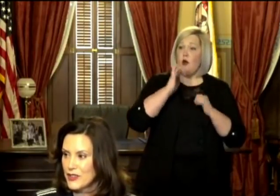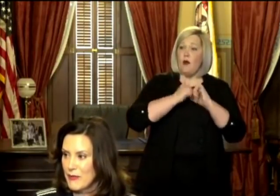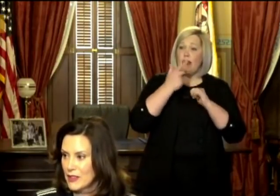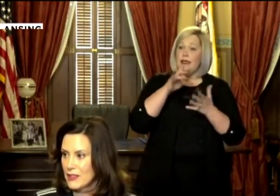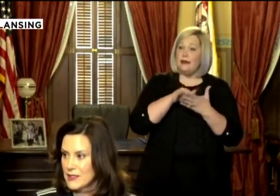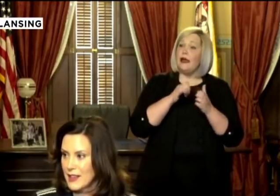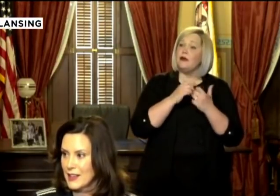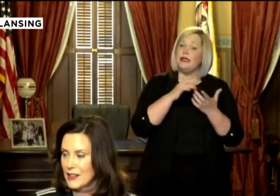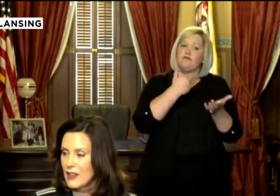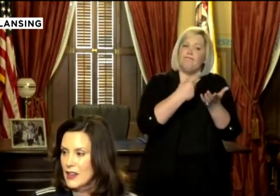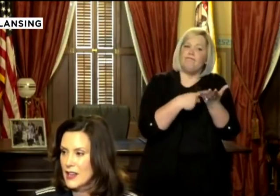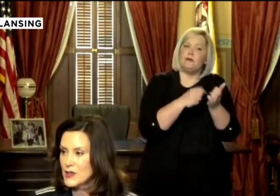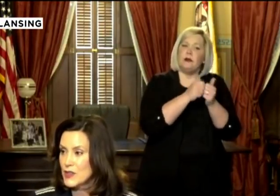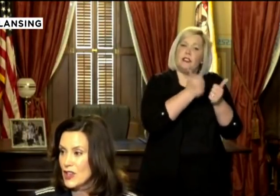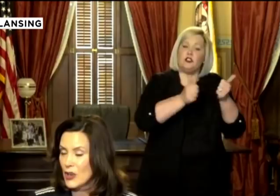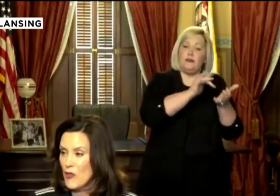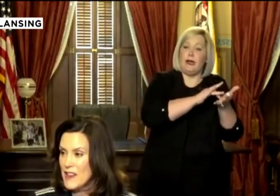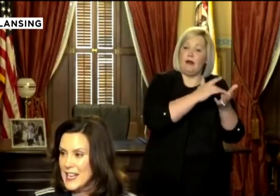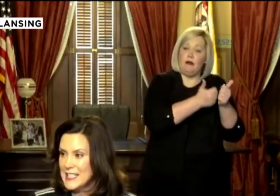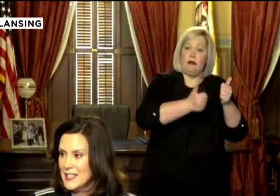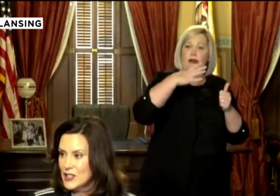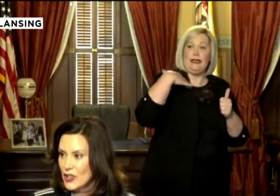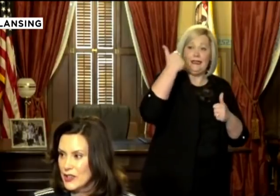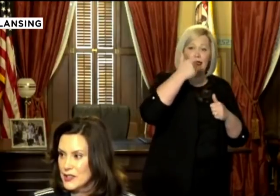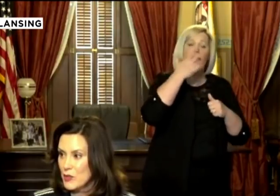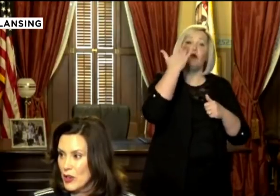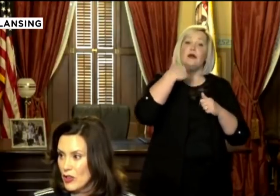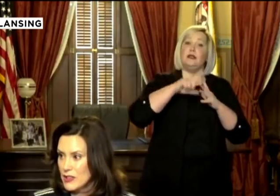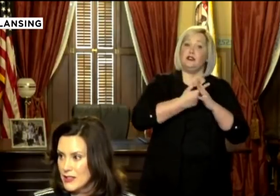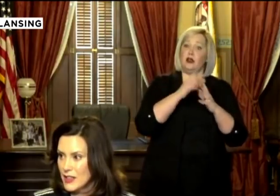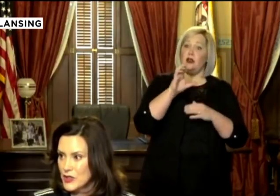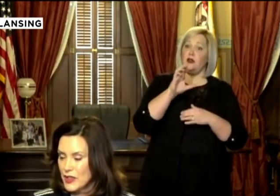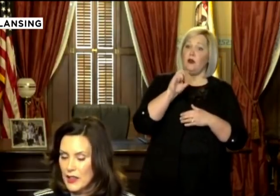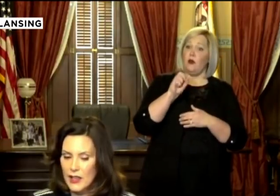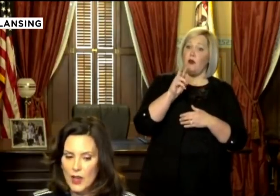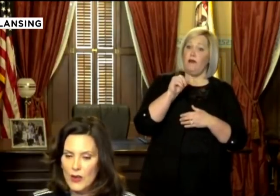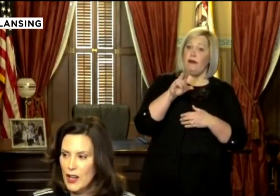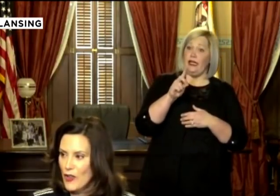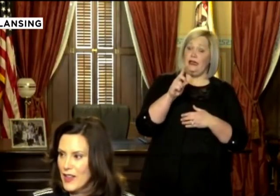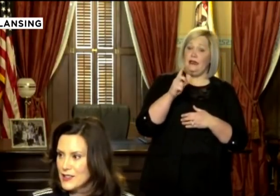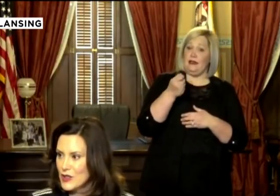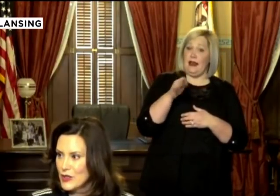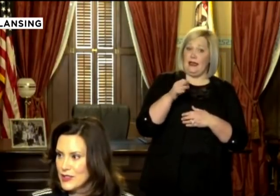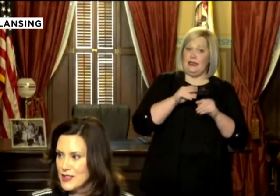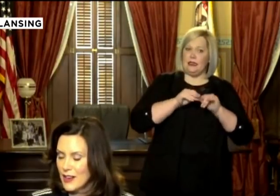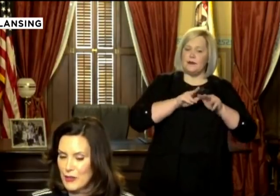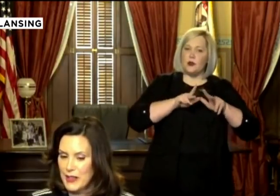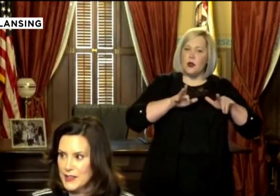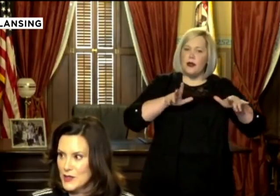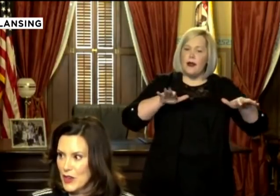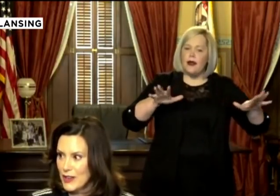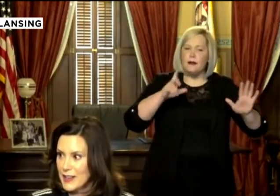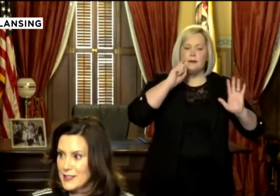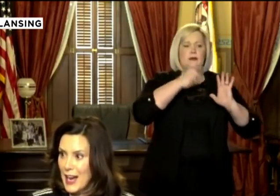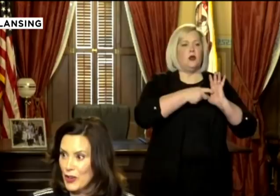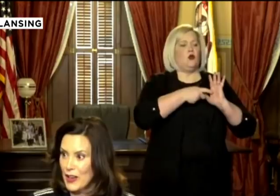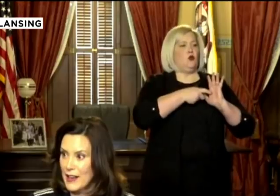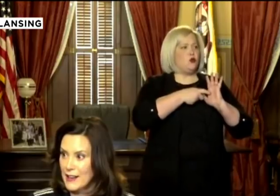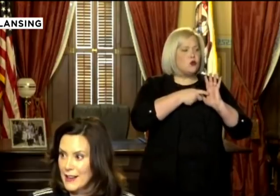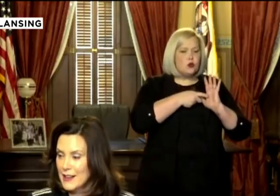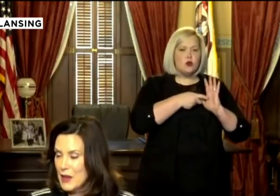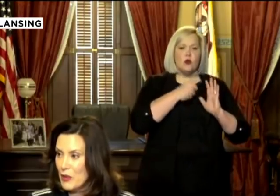communication with our chief medical executive as we saw COVID-19 starting to spread across the country. We know that schools are places where